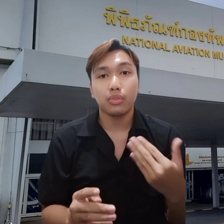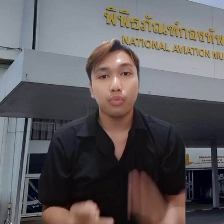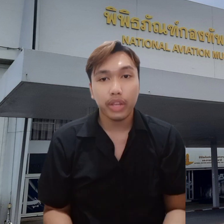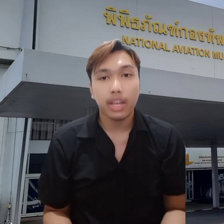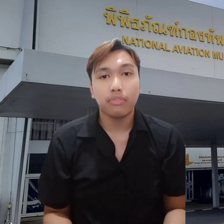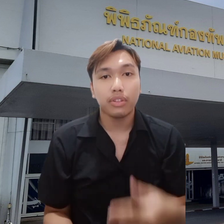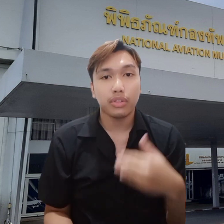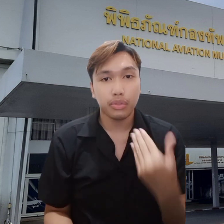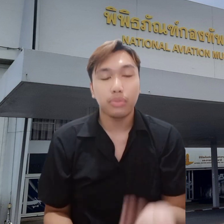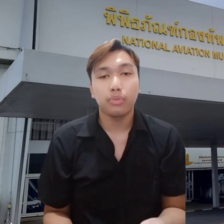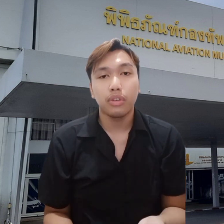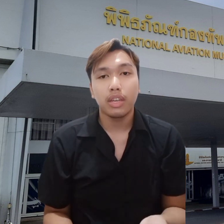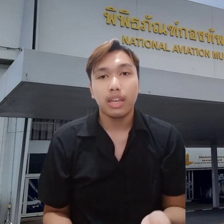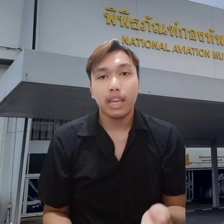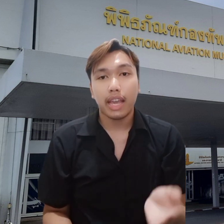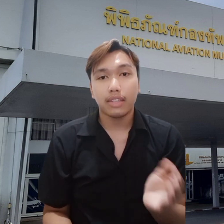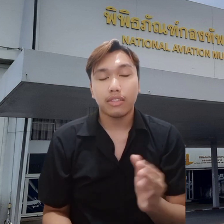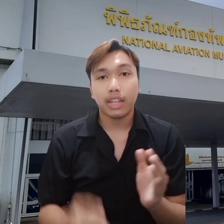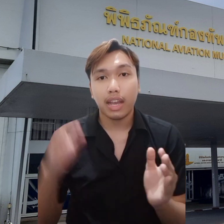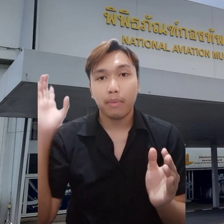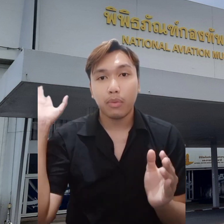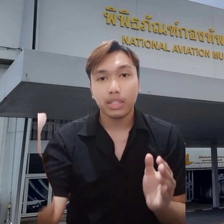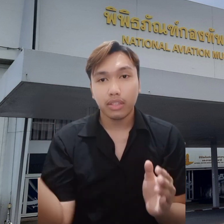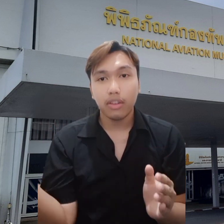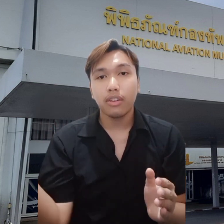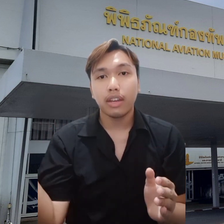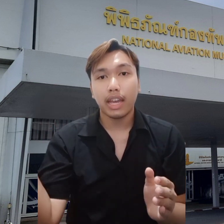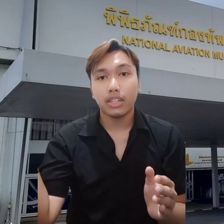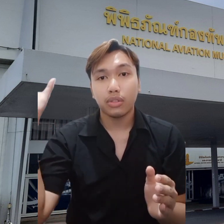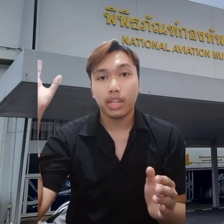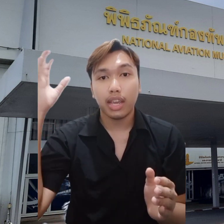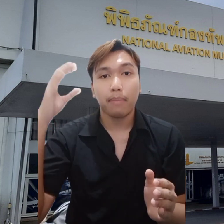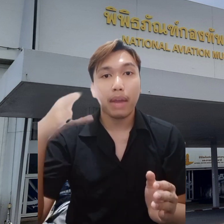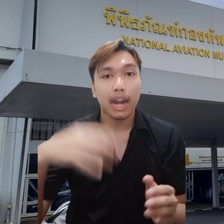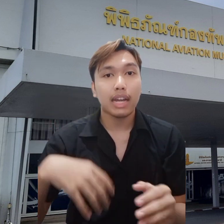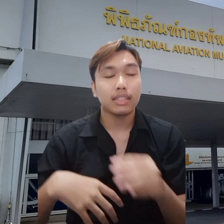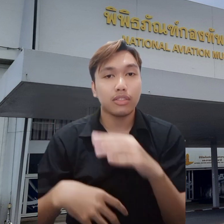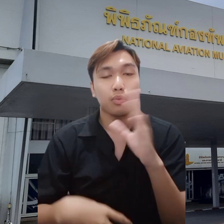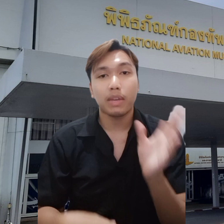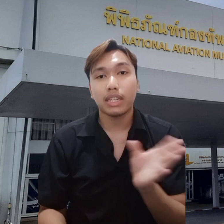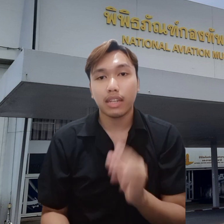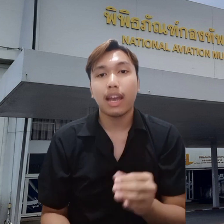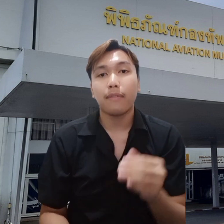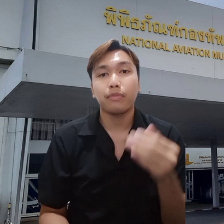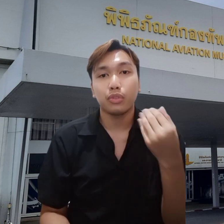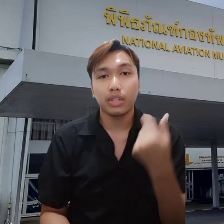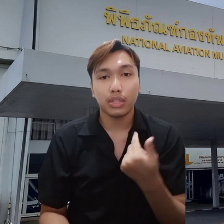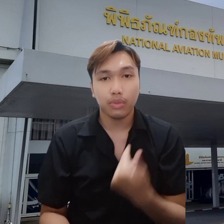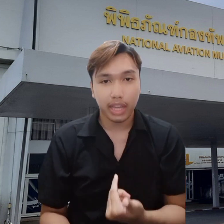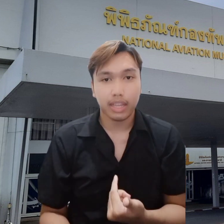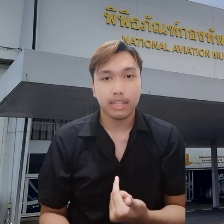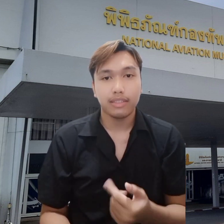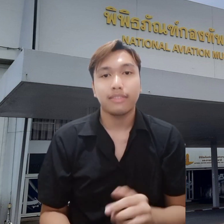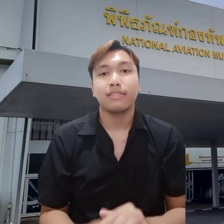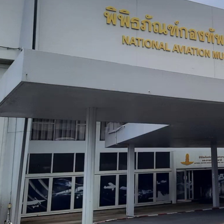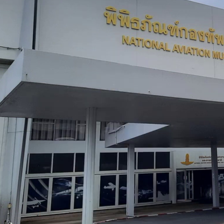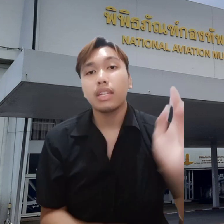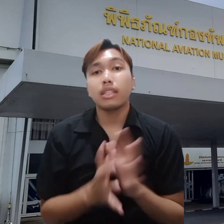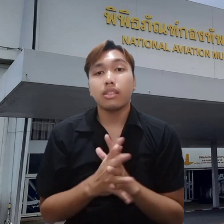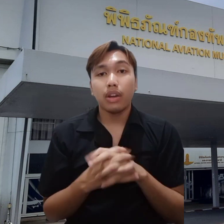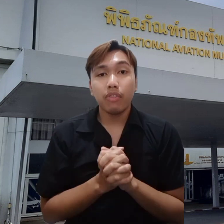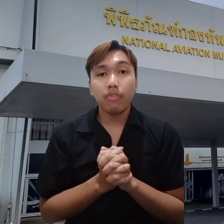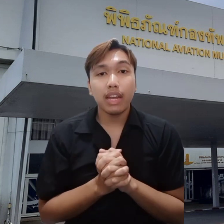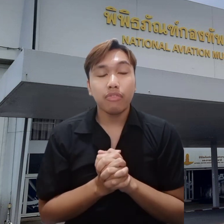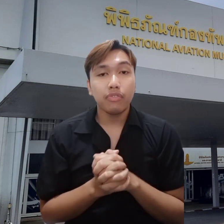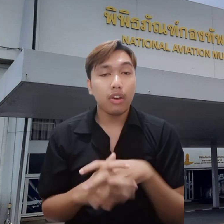So to real for the true. As I become I was young and to take a path to many times to the today.